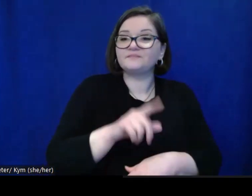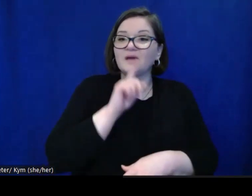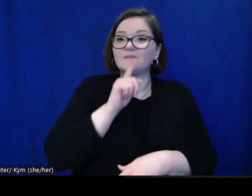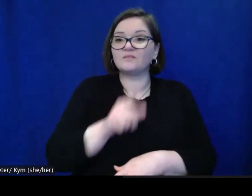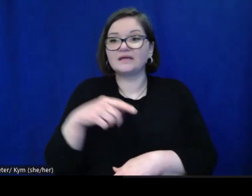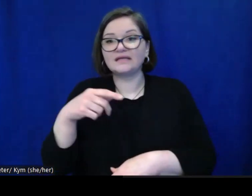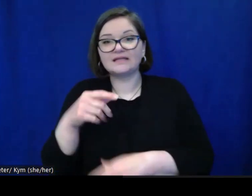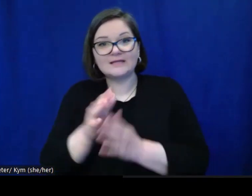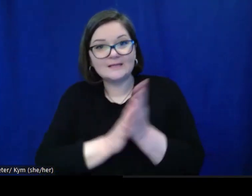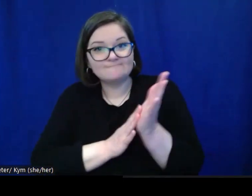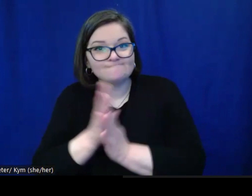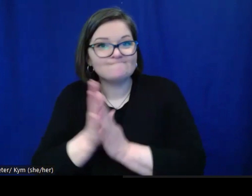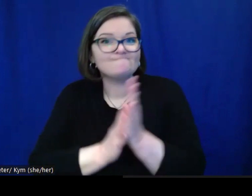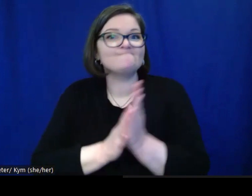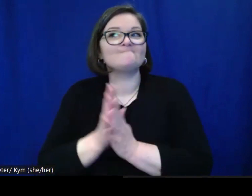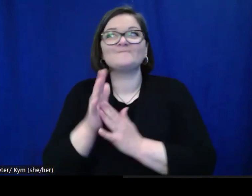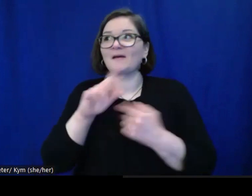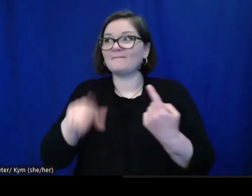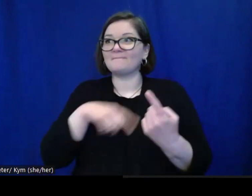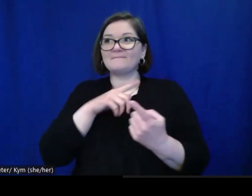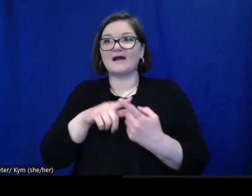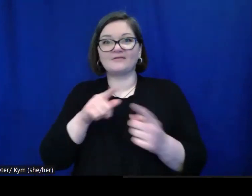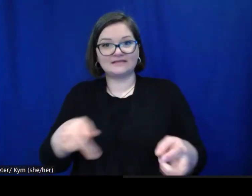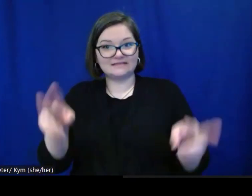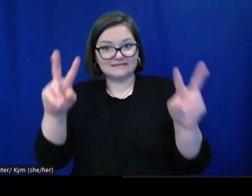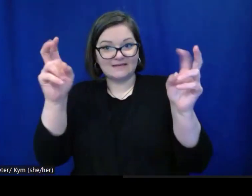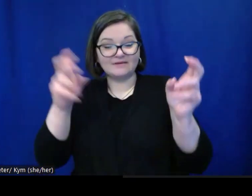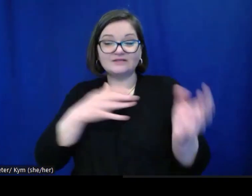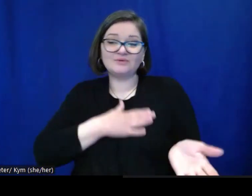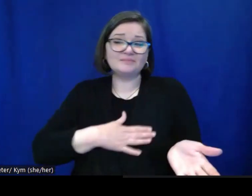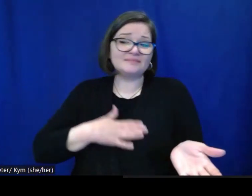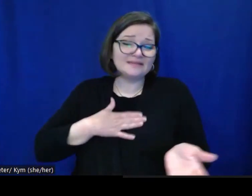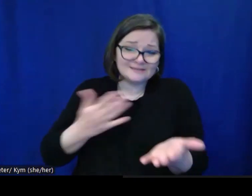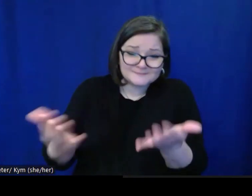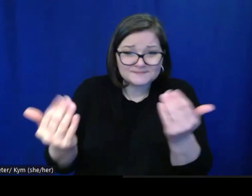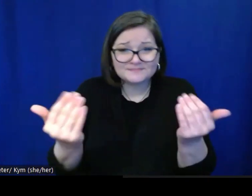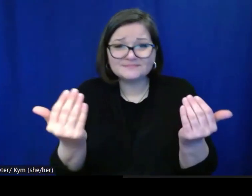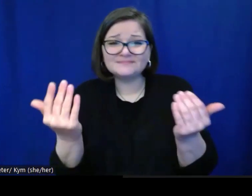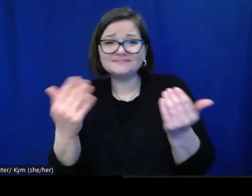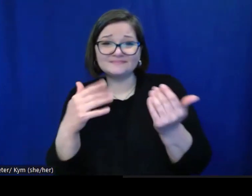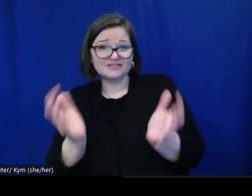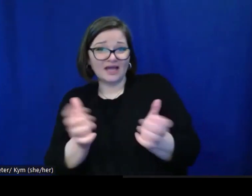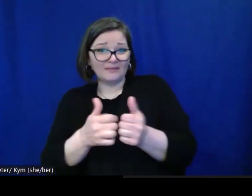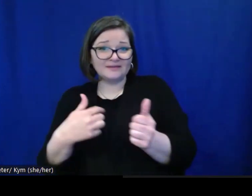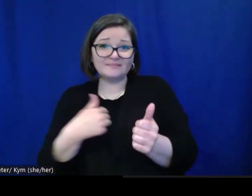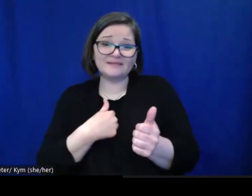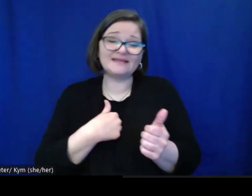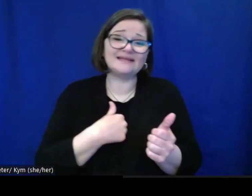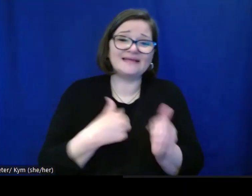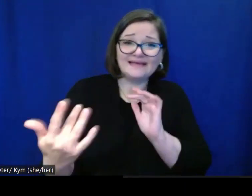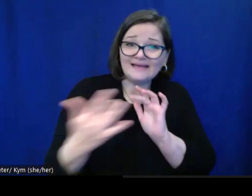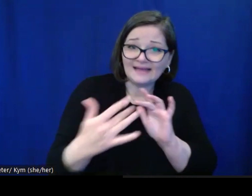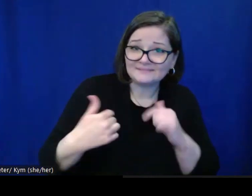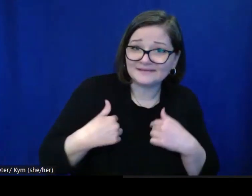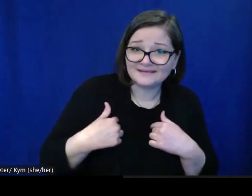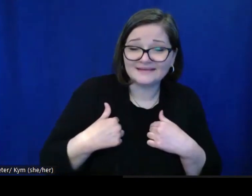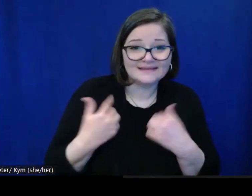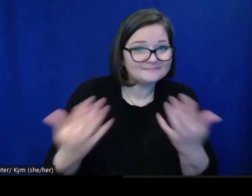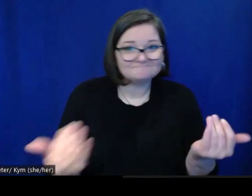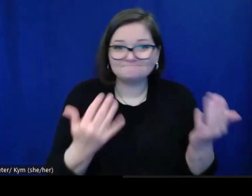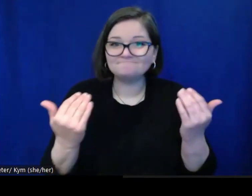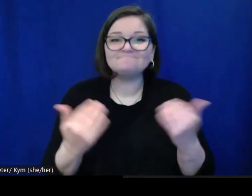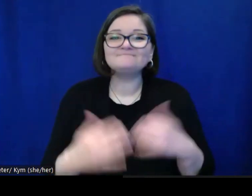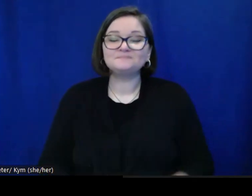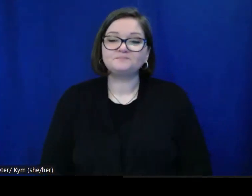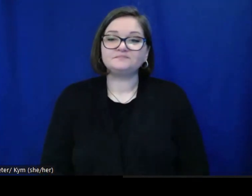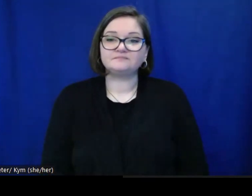passionate about it. So feel free to talk to me and have conversations and reach out to me.